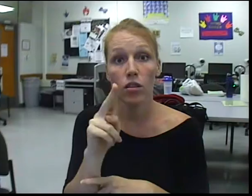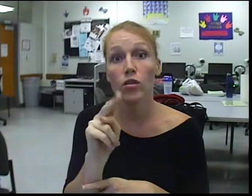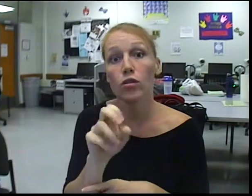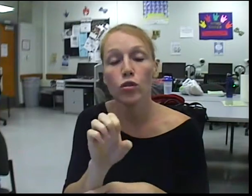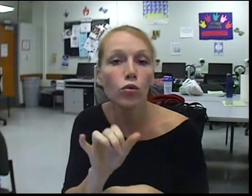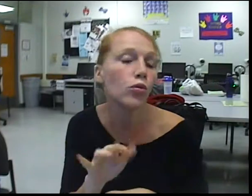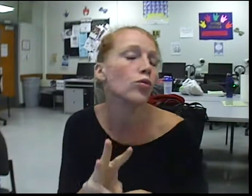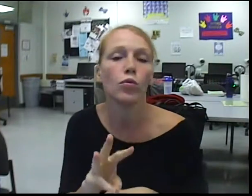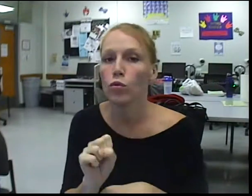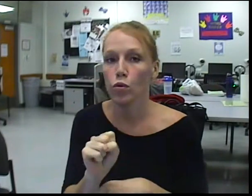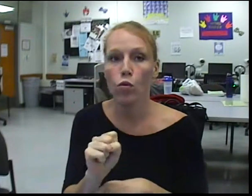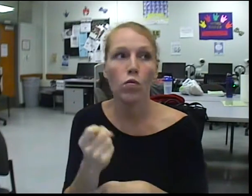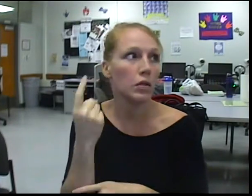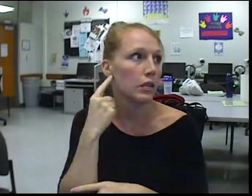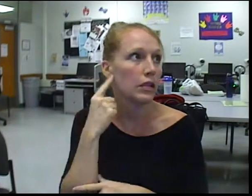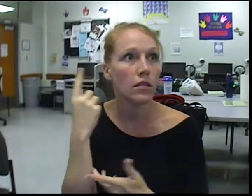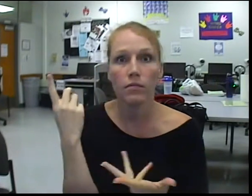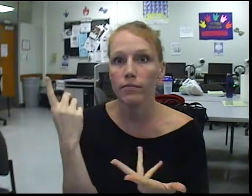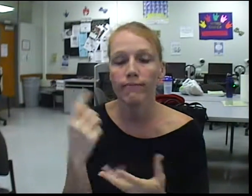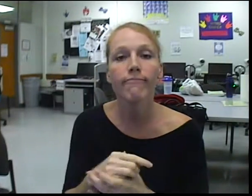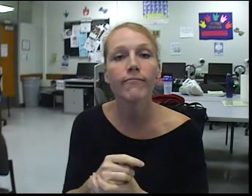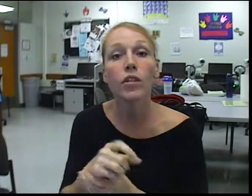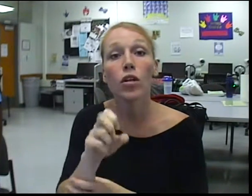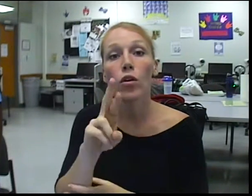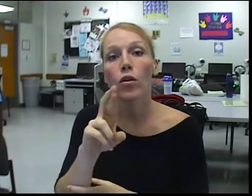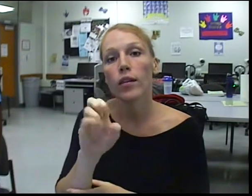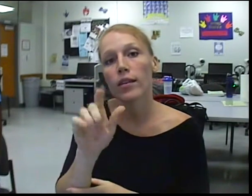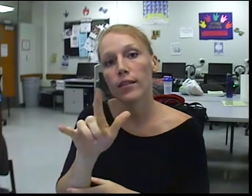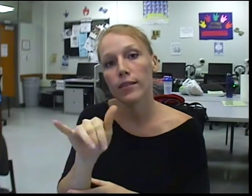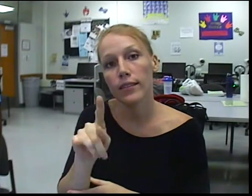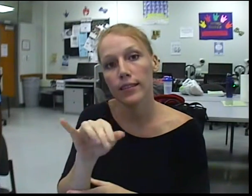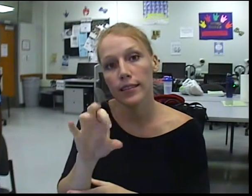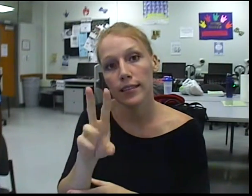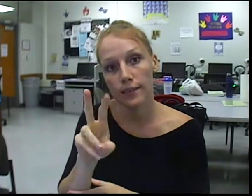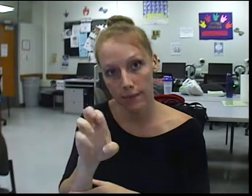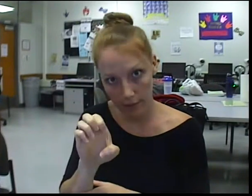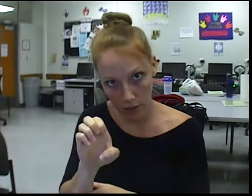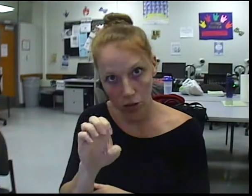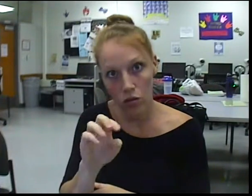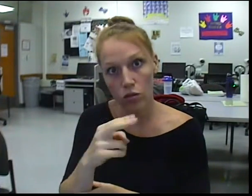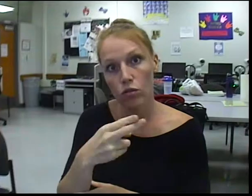basis, relative humidity. The measure